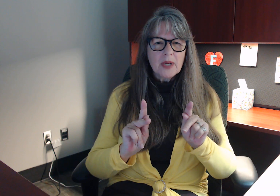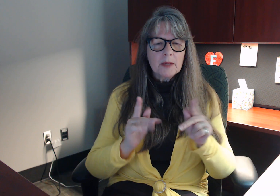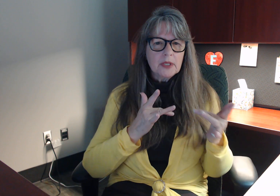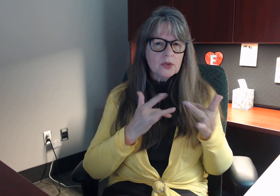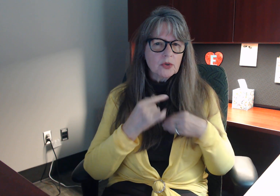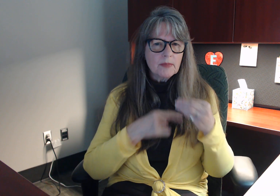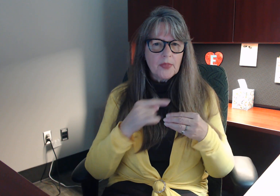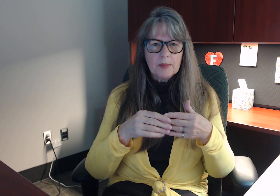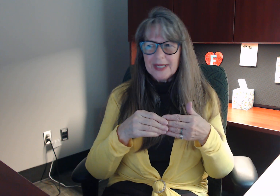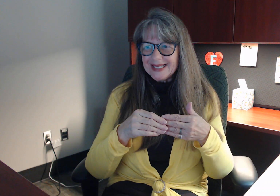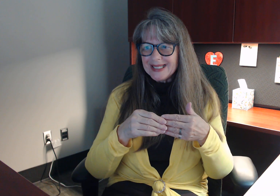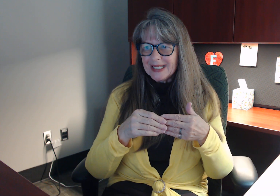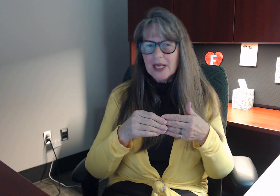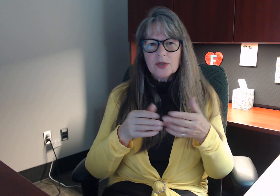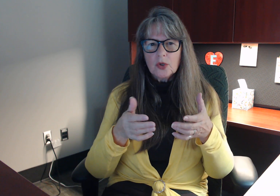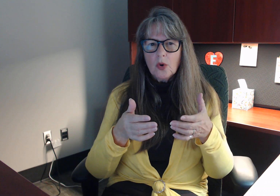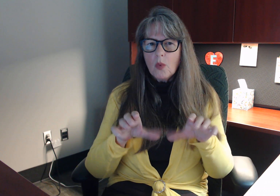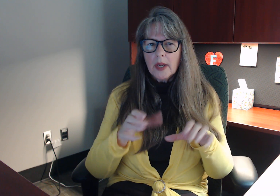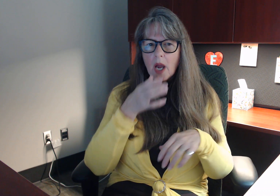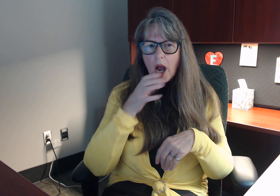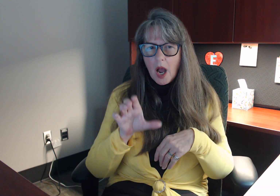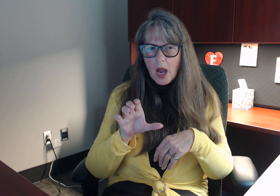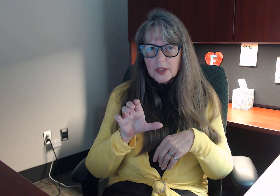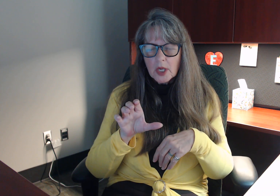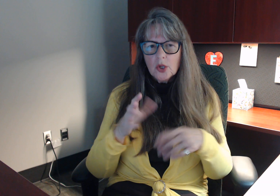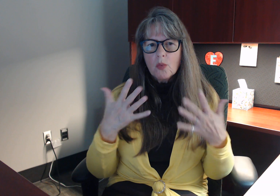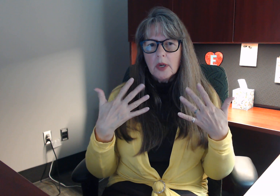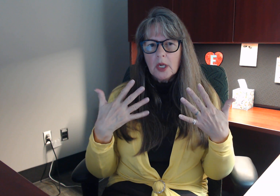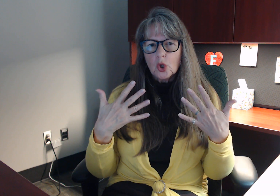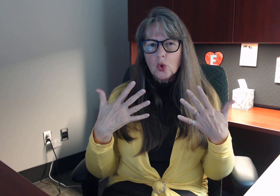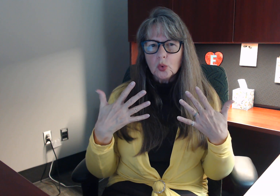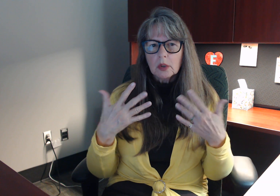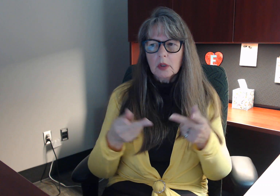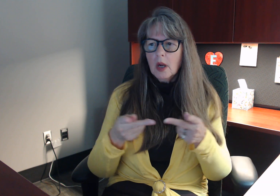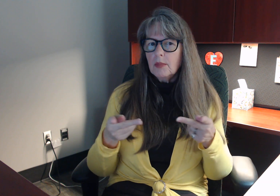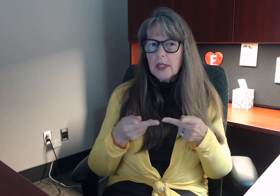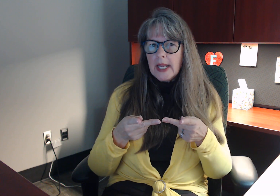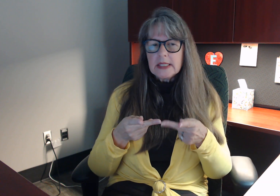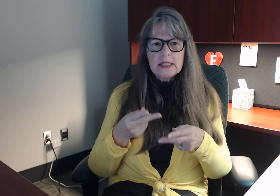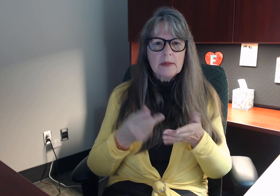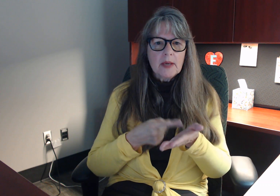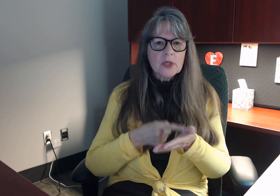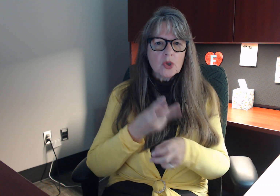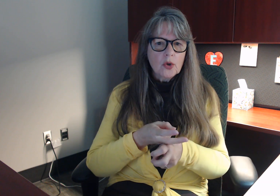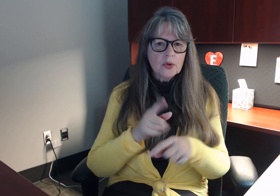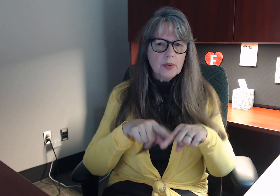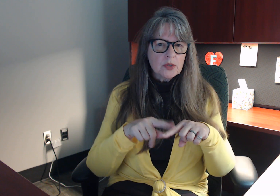of be concerned about the plastic, so you don't want it hot. You want it in a cooler place, and sometimes that's harder. Depends on where